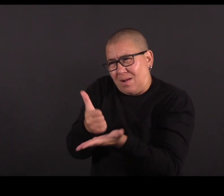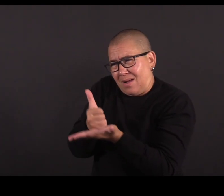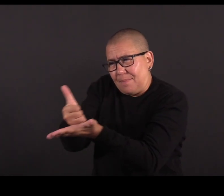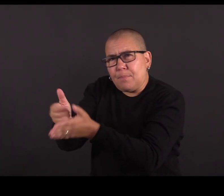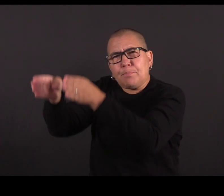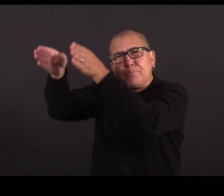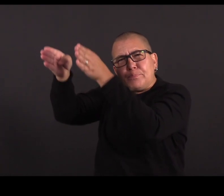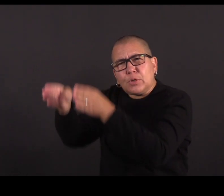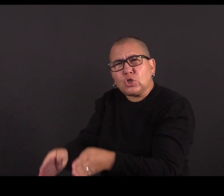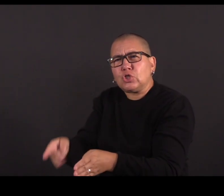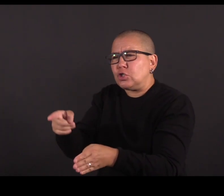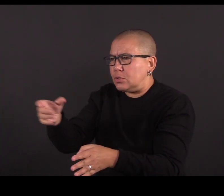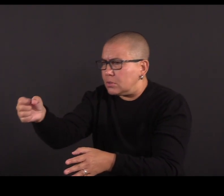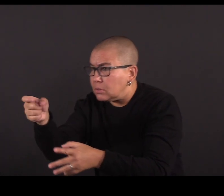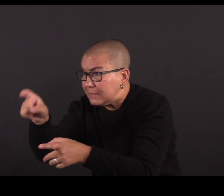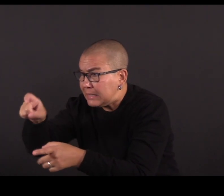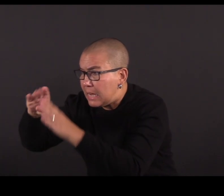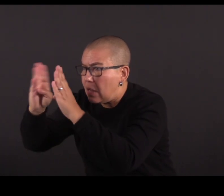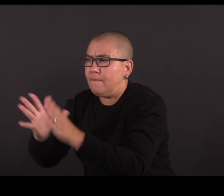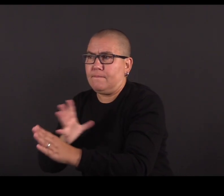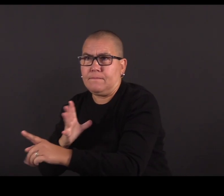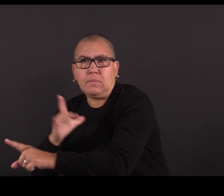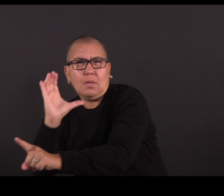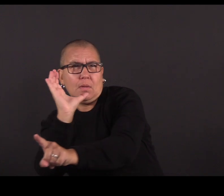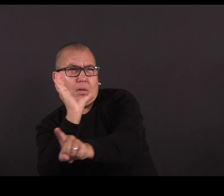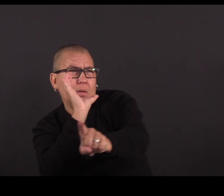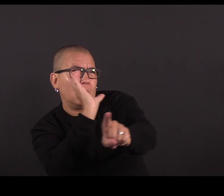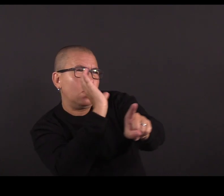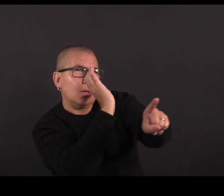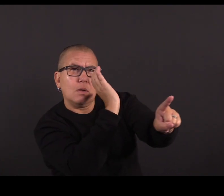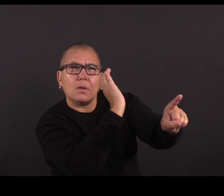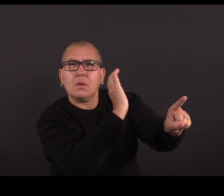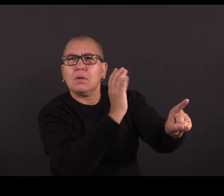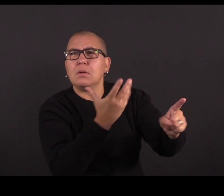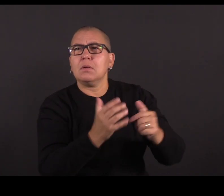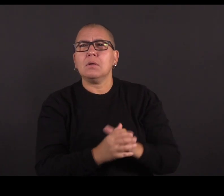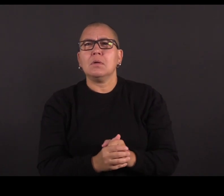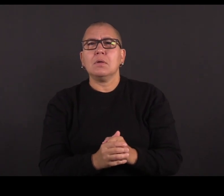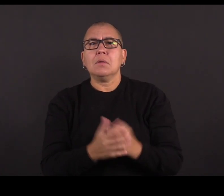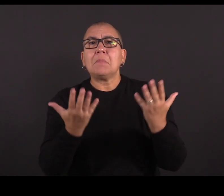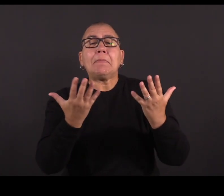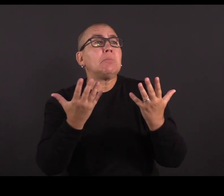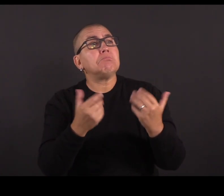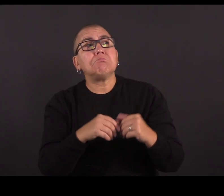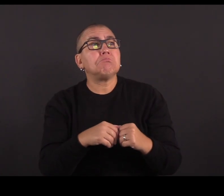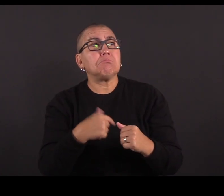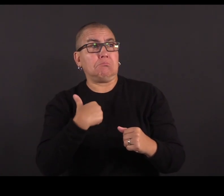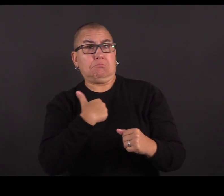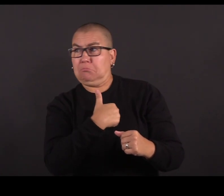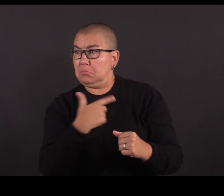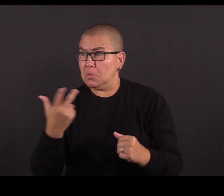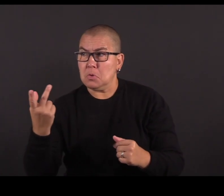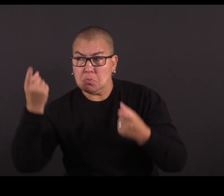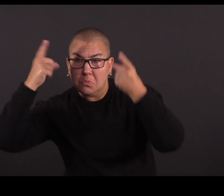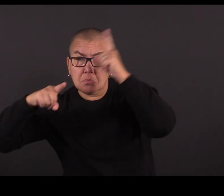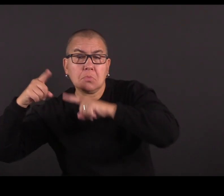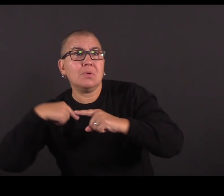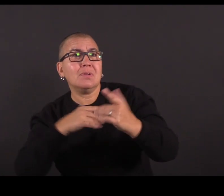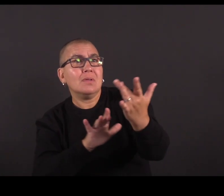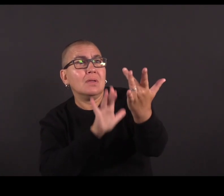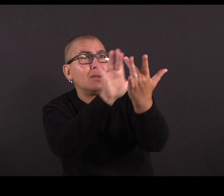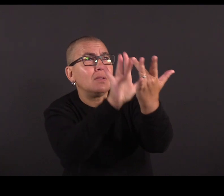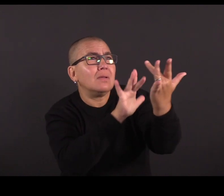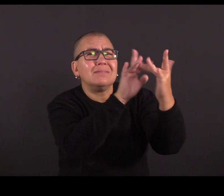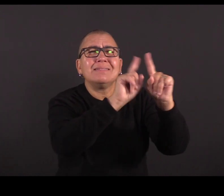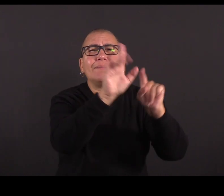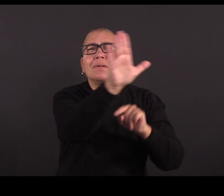housing. This could include outreach to landlords to help build a pool of affordable housing properties,